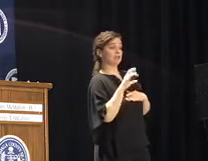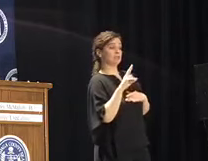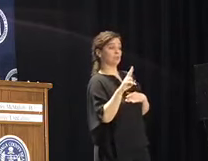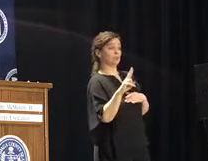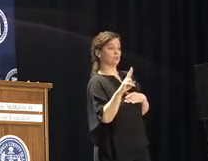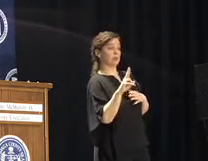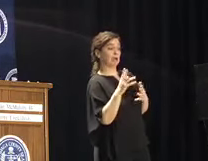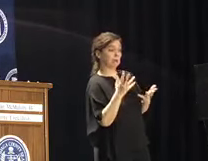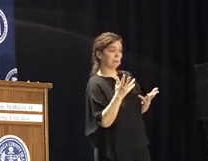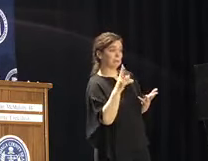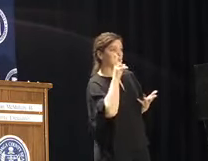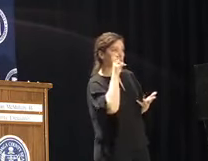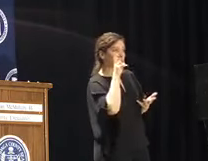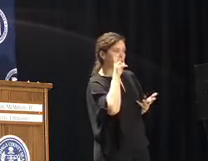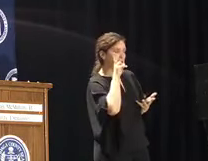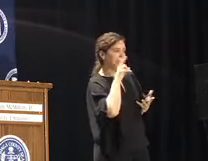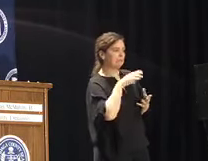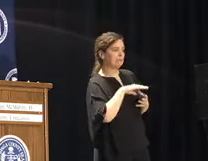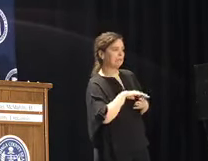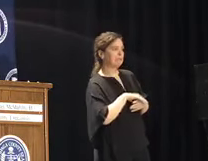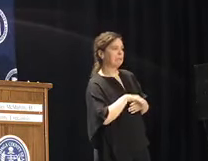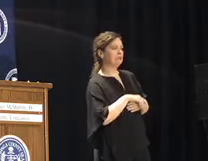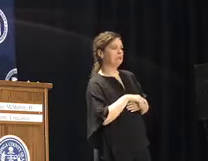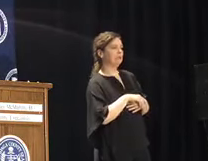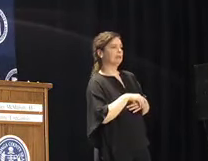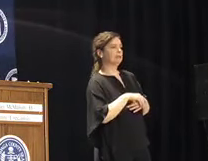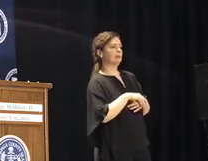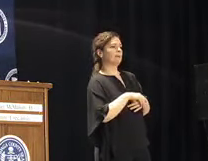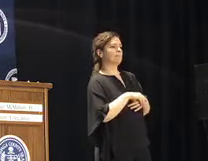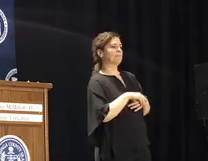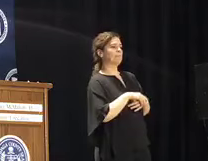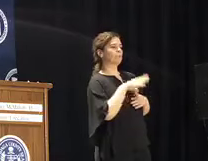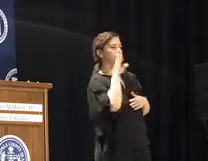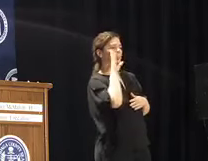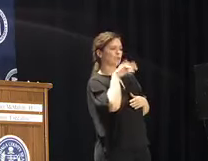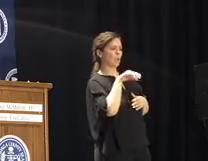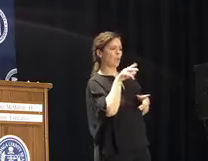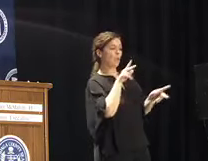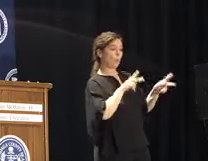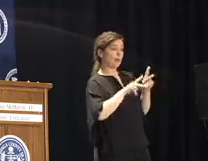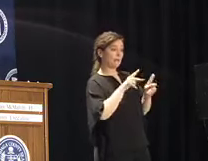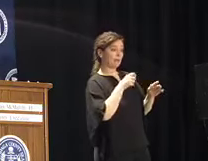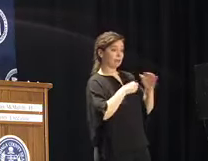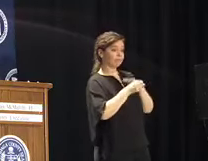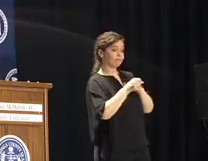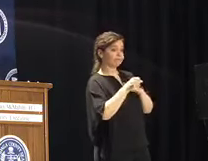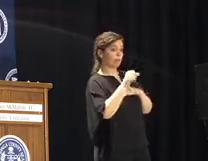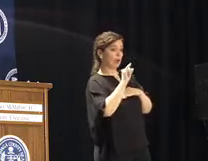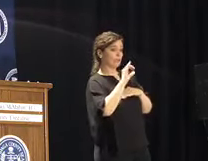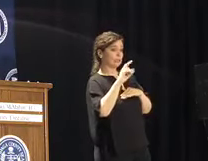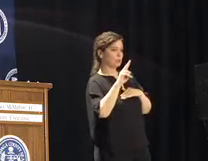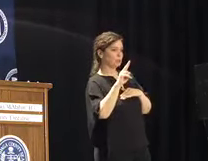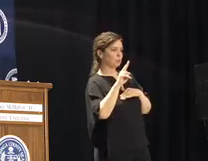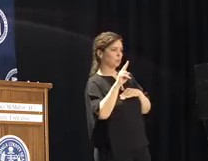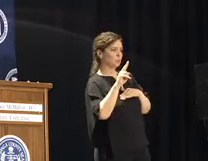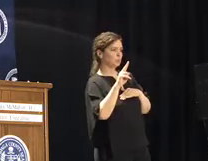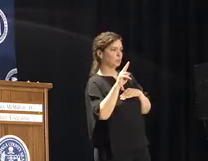But we've seen when it comes to people going into the ICU, the 3 to 6% range